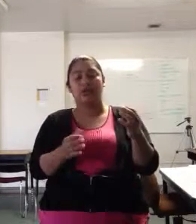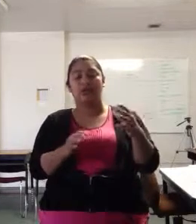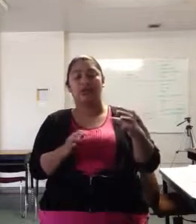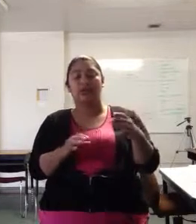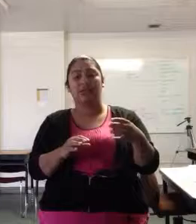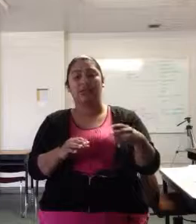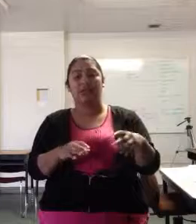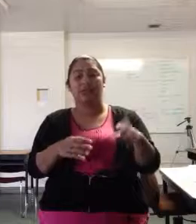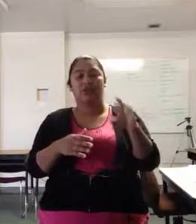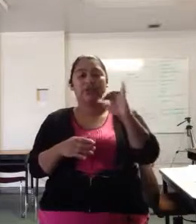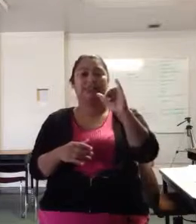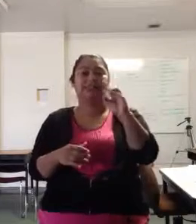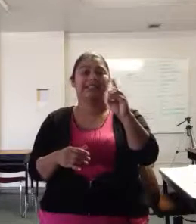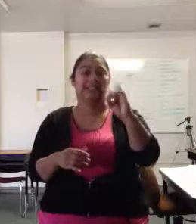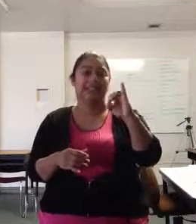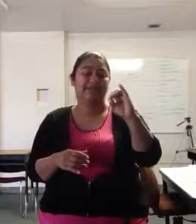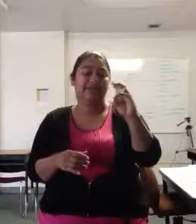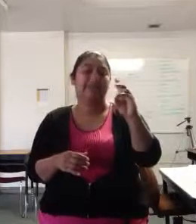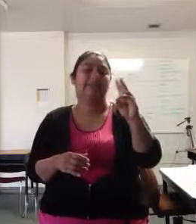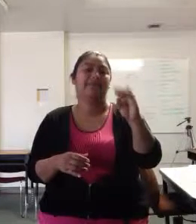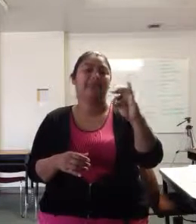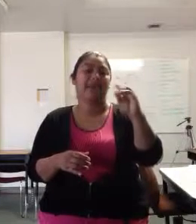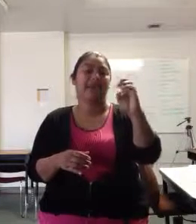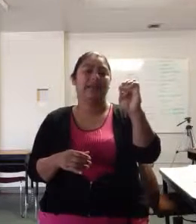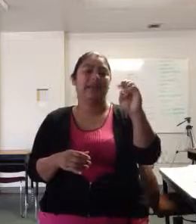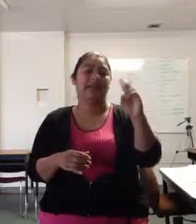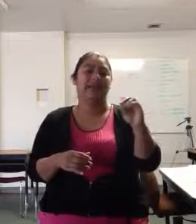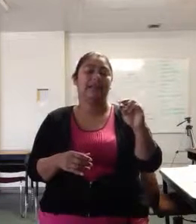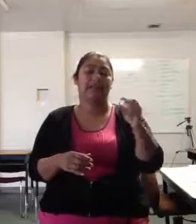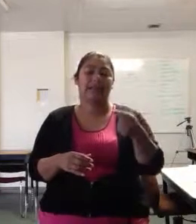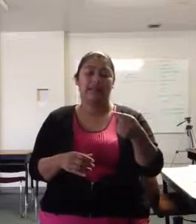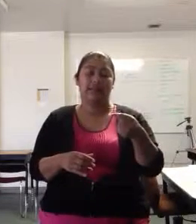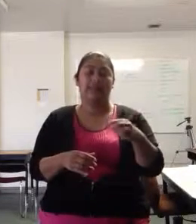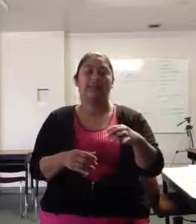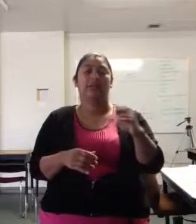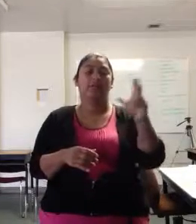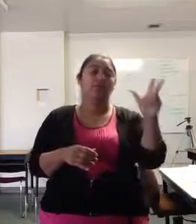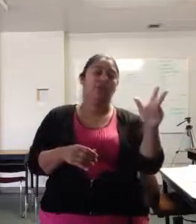4 together. So let's say you have a fraction